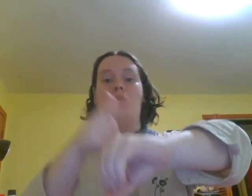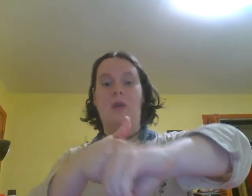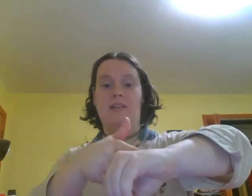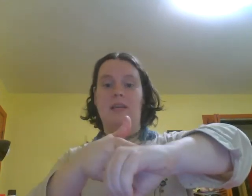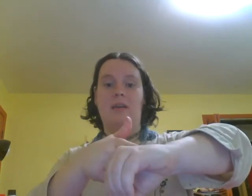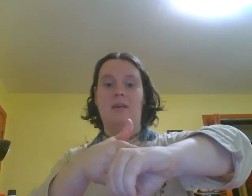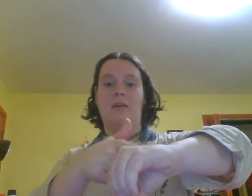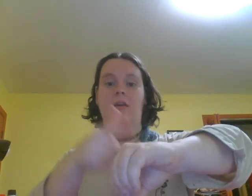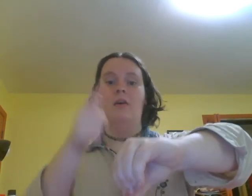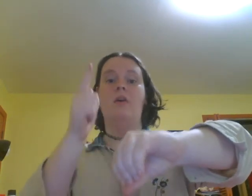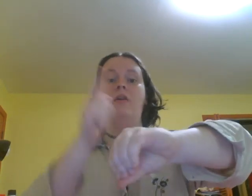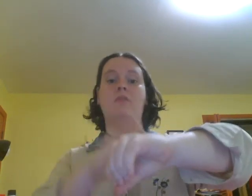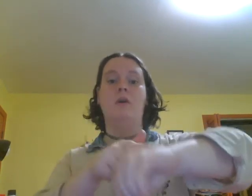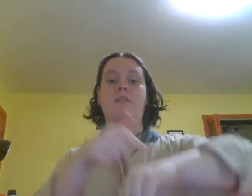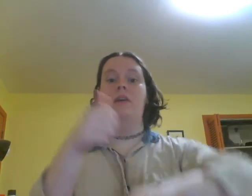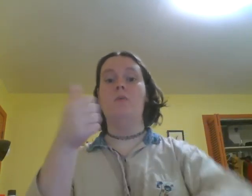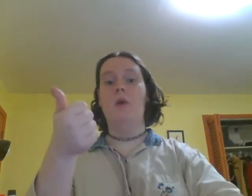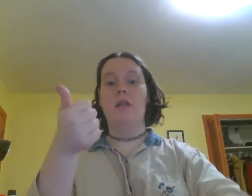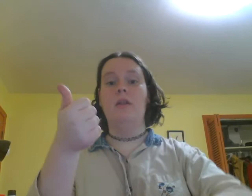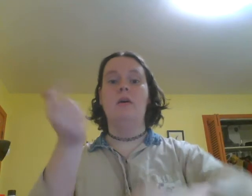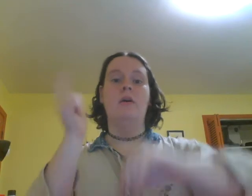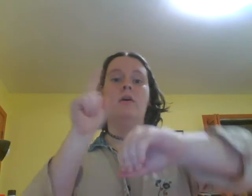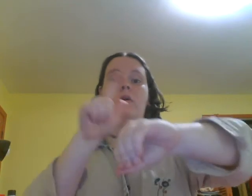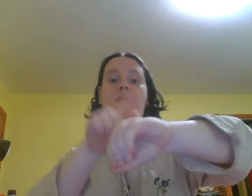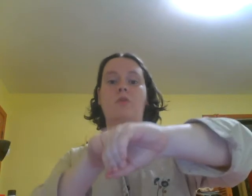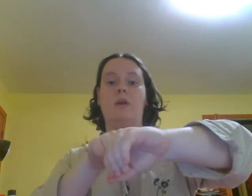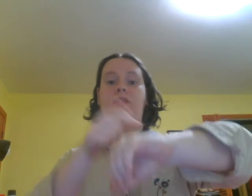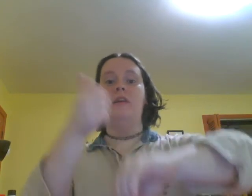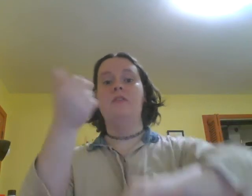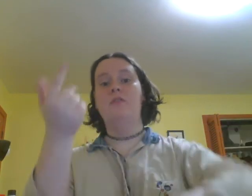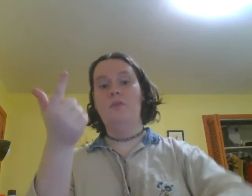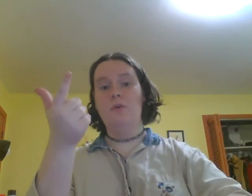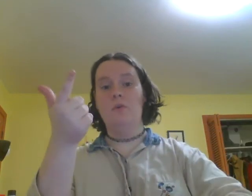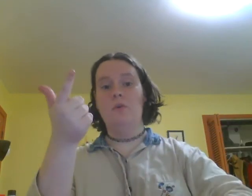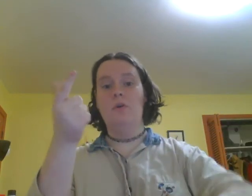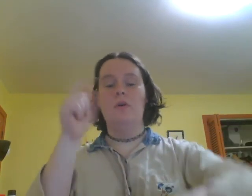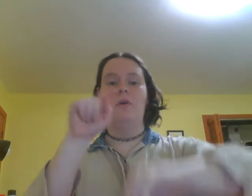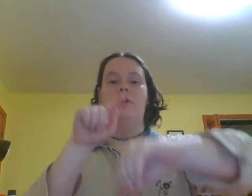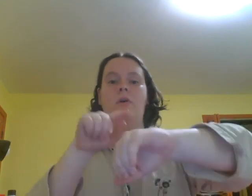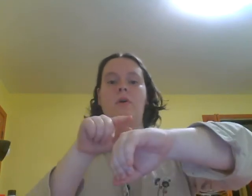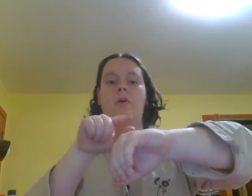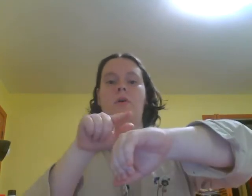20, 21, 22,